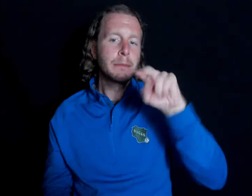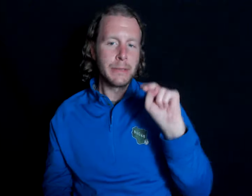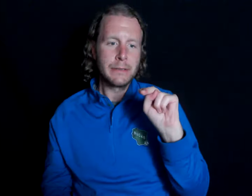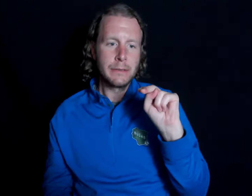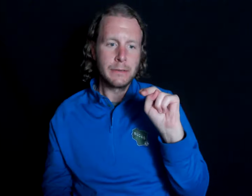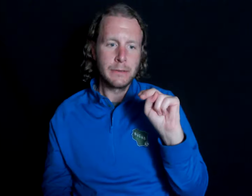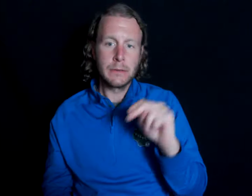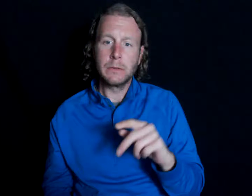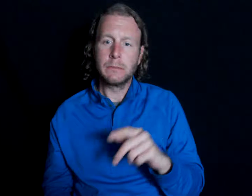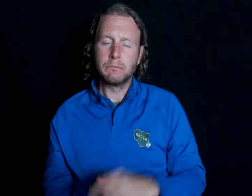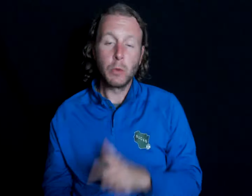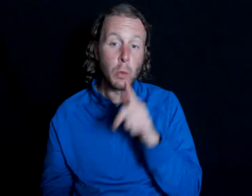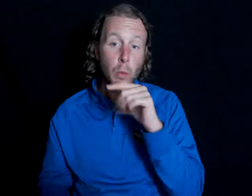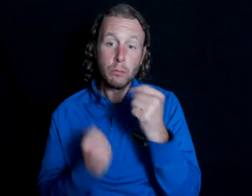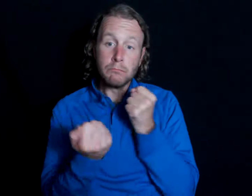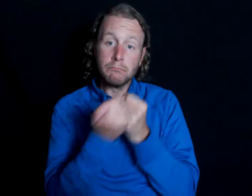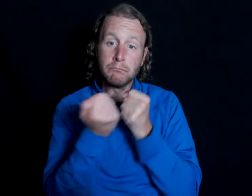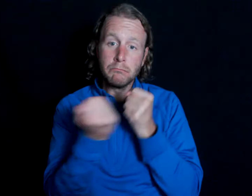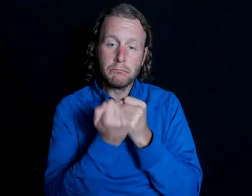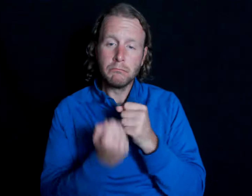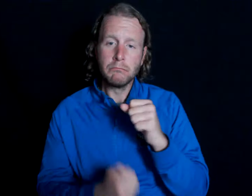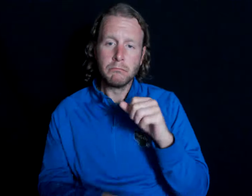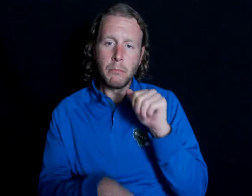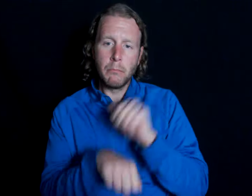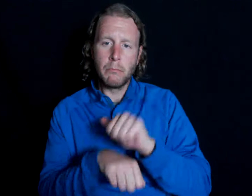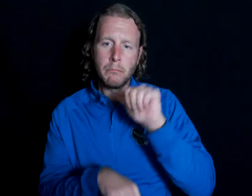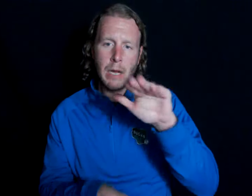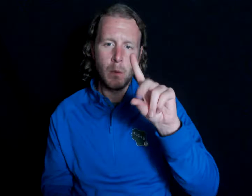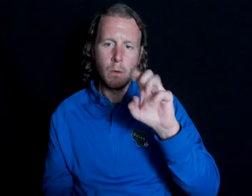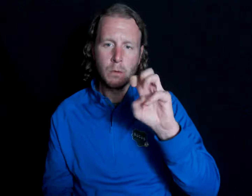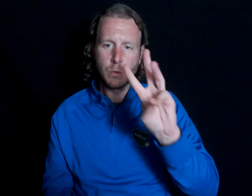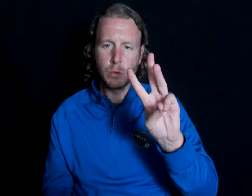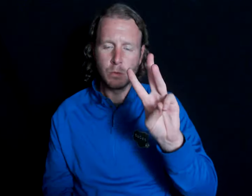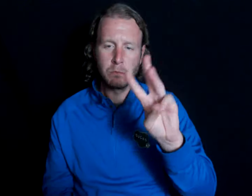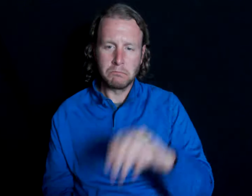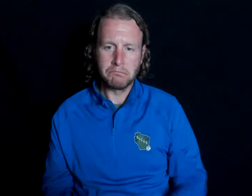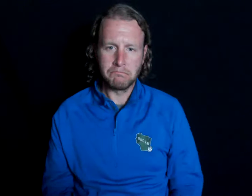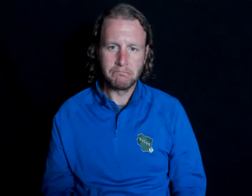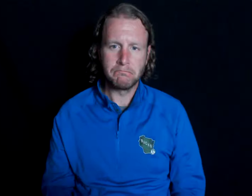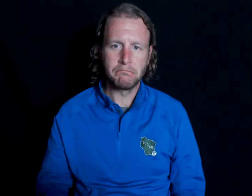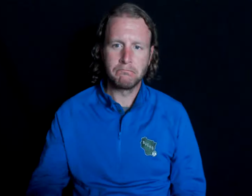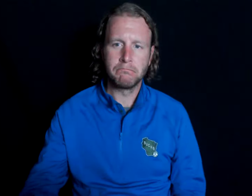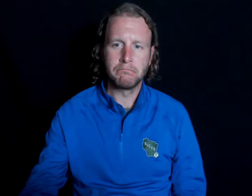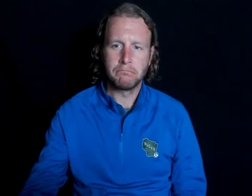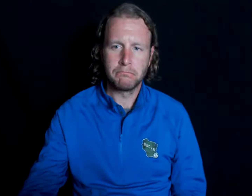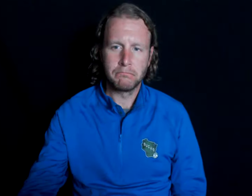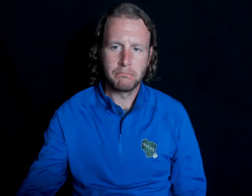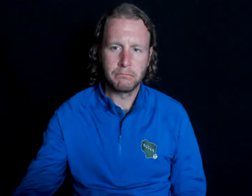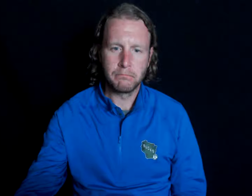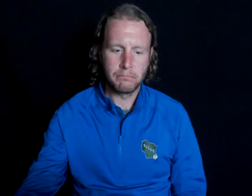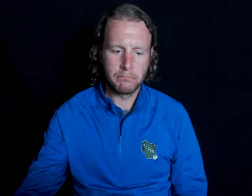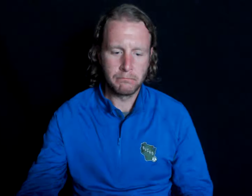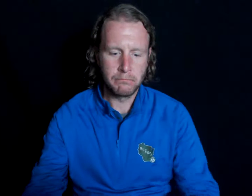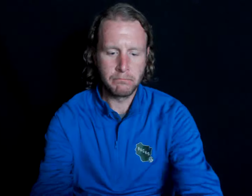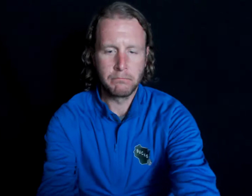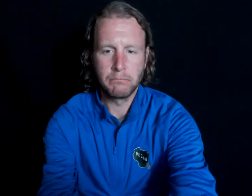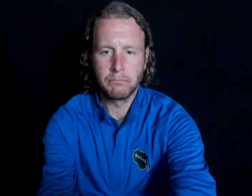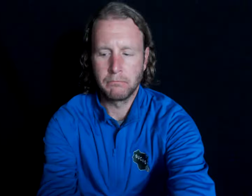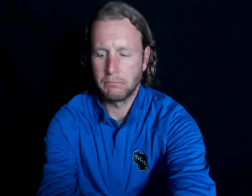Dew, official sponsor of the NBA. Joel Embiid is like really unhappy because the